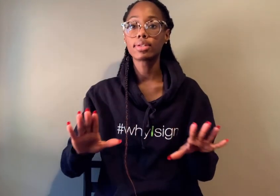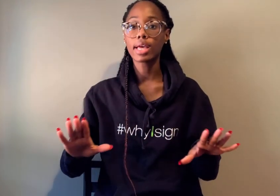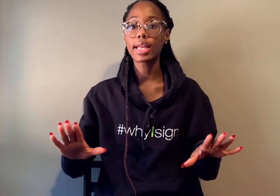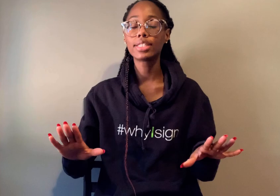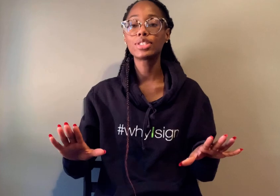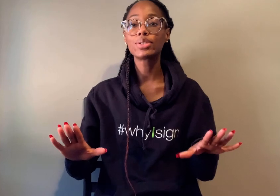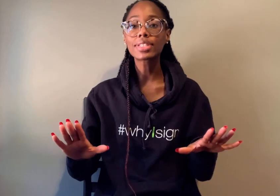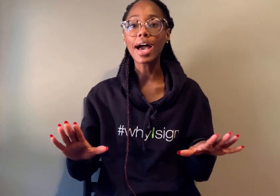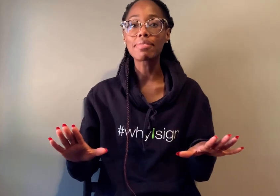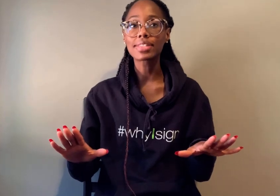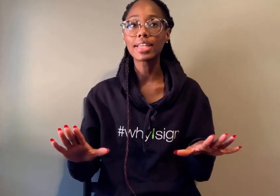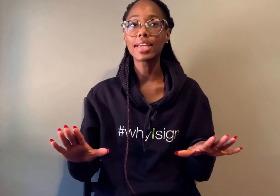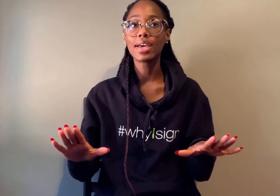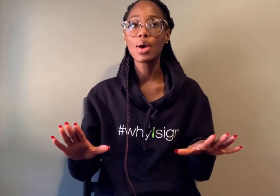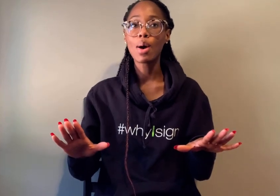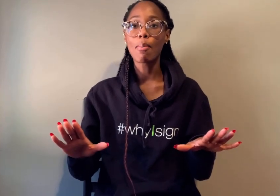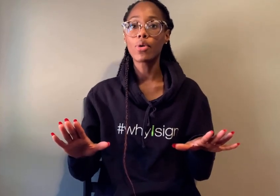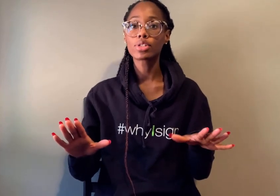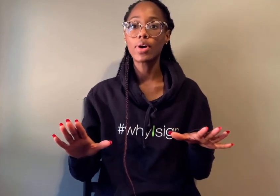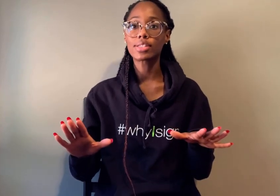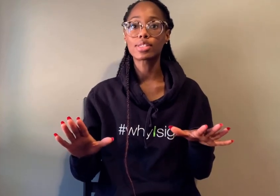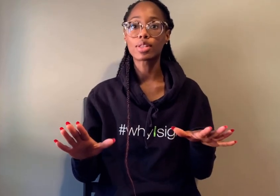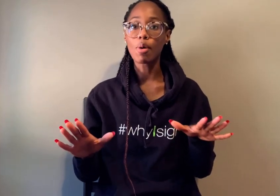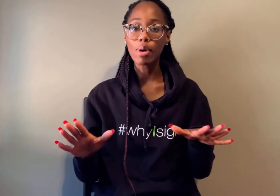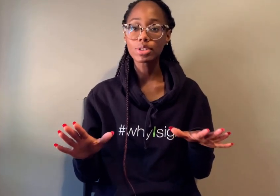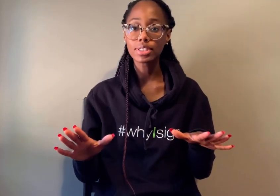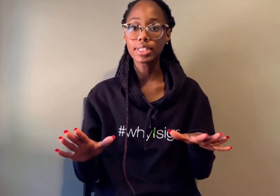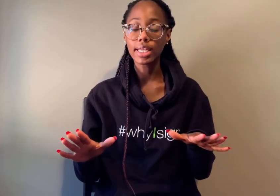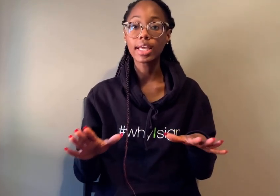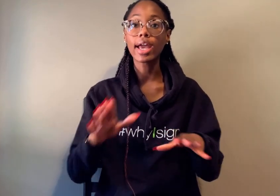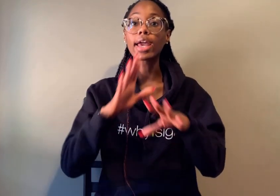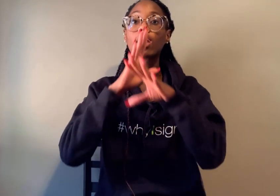And it's usually, I've seen it more so as a slow motion to indicate,